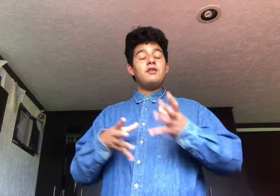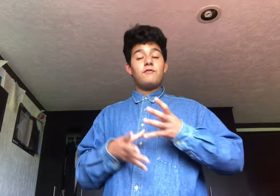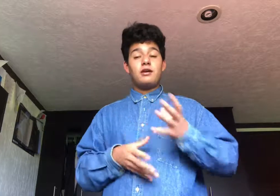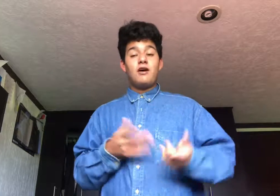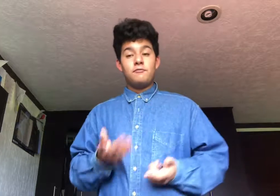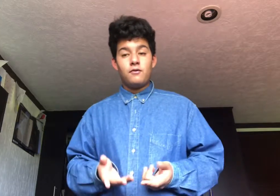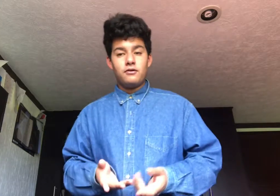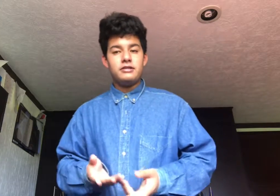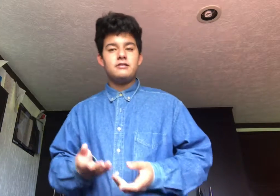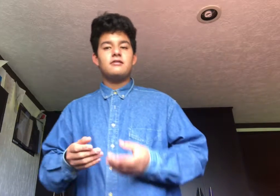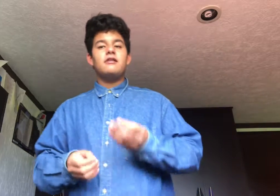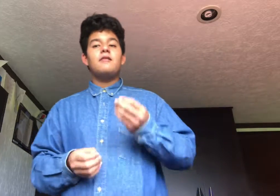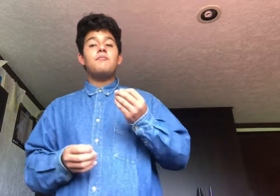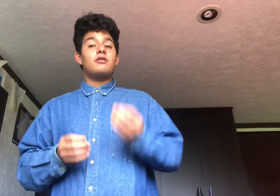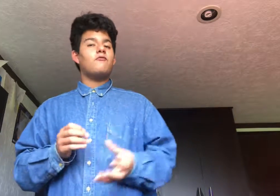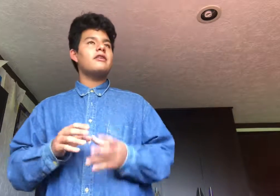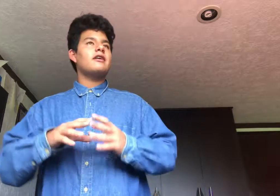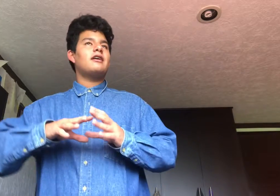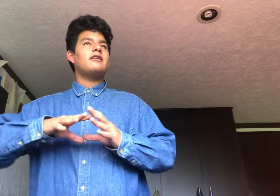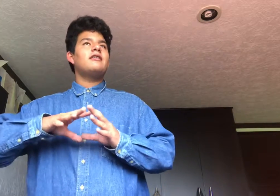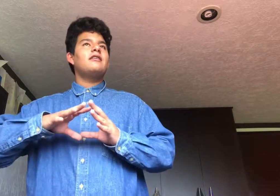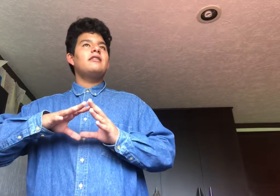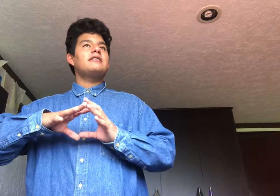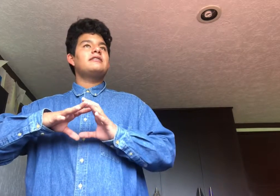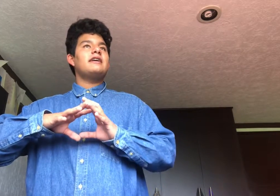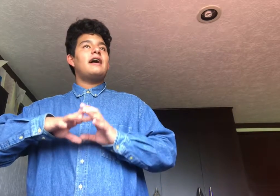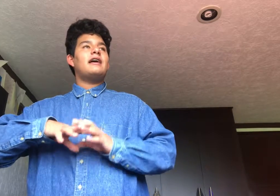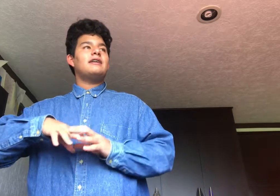of cowboys, but with a, let's say,